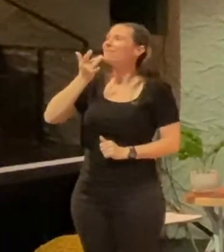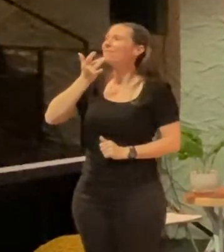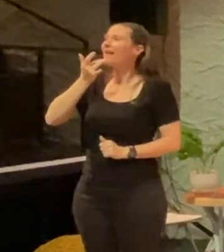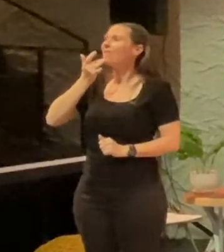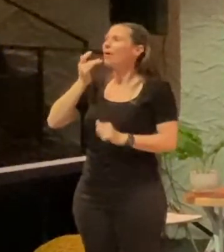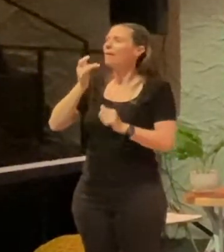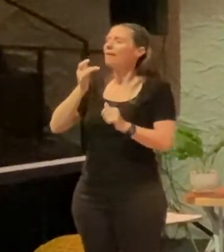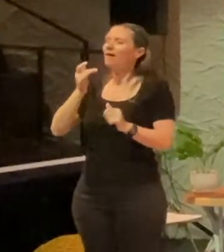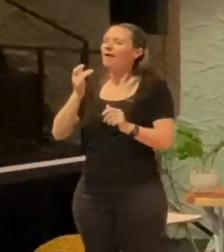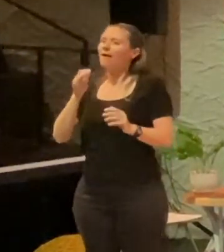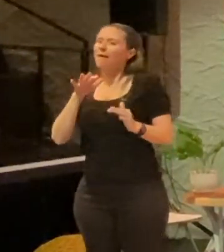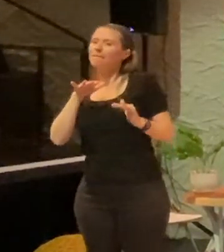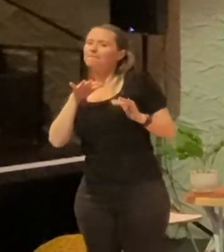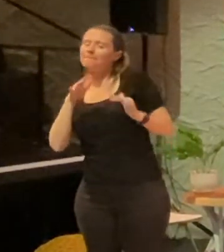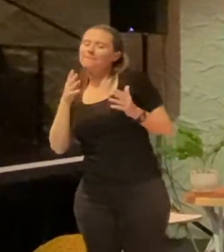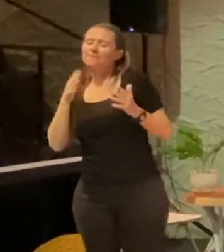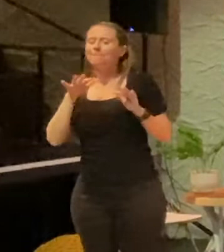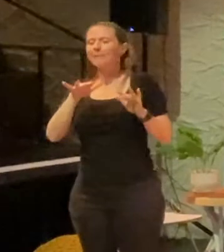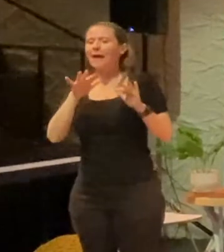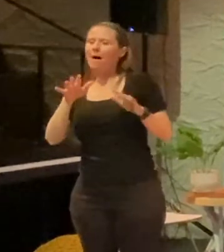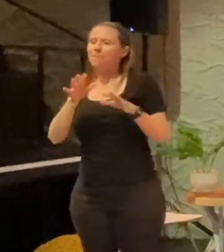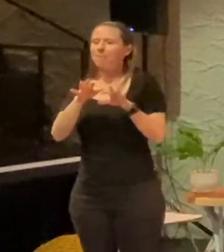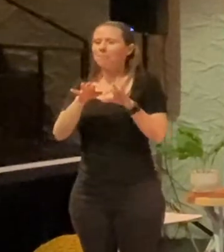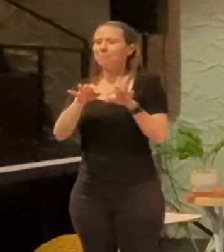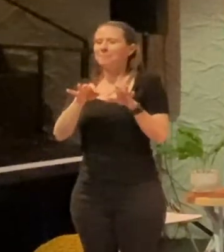Before you, I was ruthless.